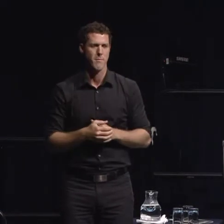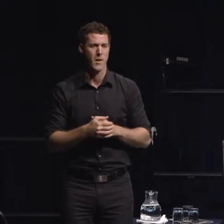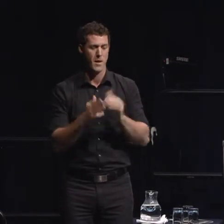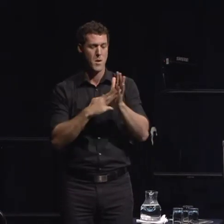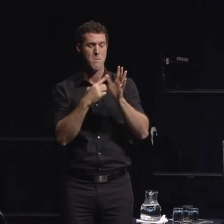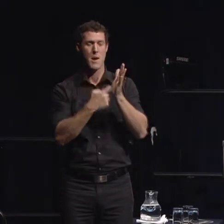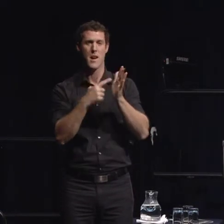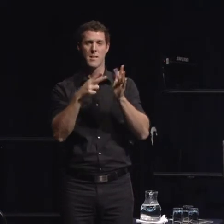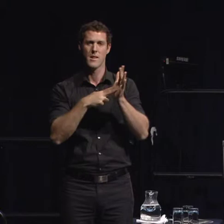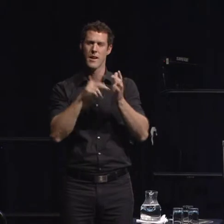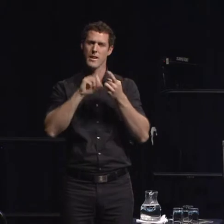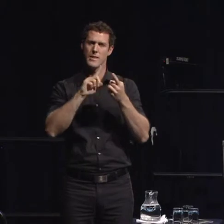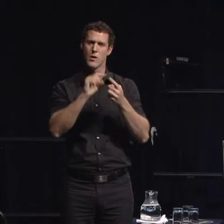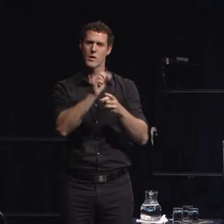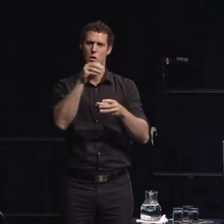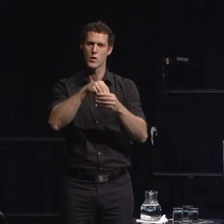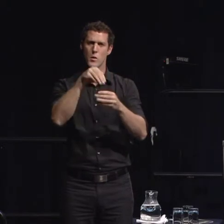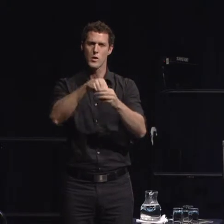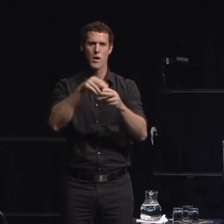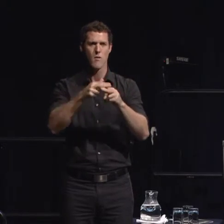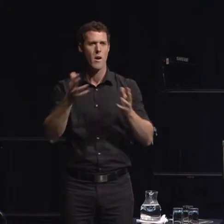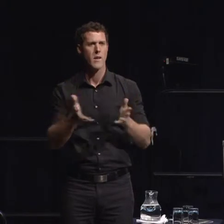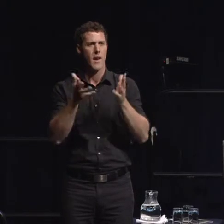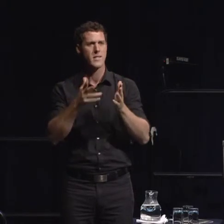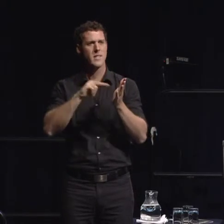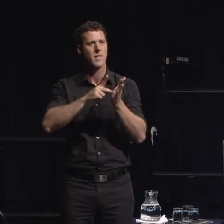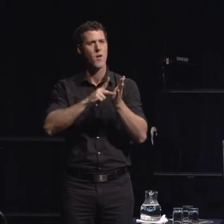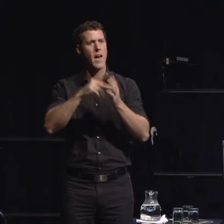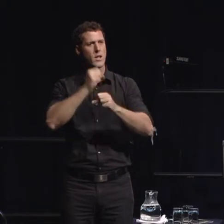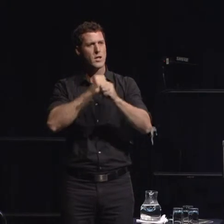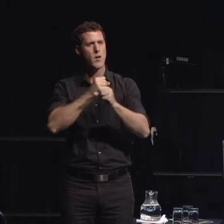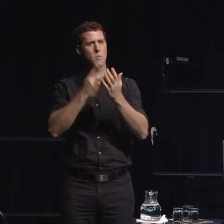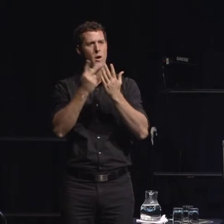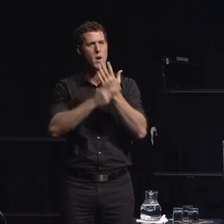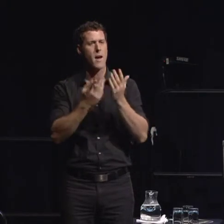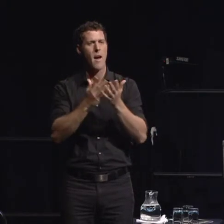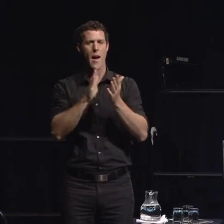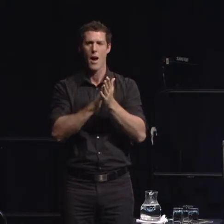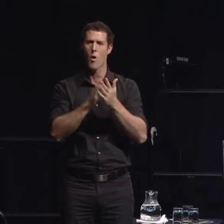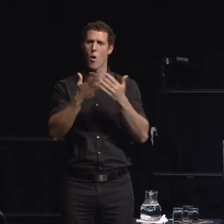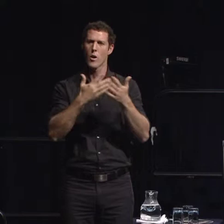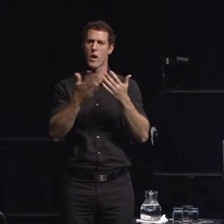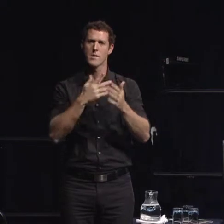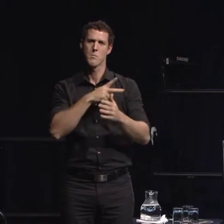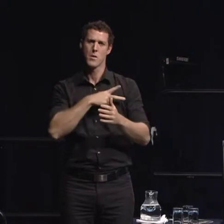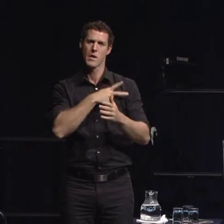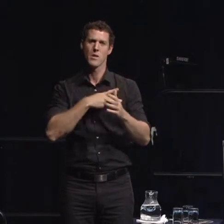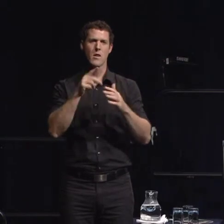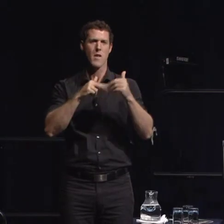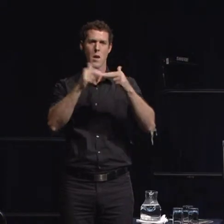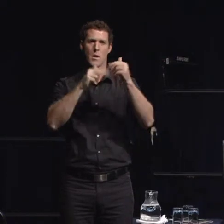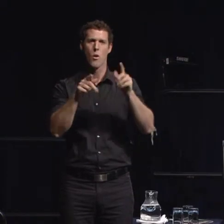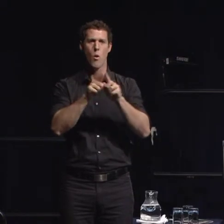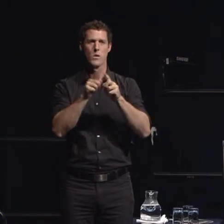Martin has continued his contribution to enhancing the civil engineering programme by arranging professional development and